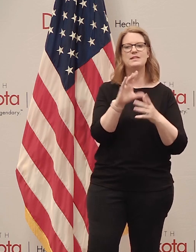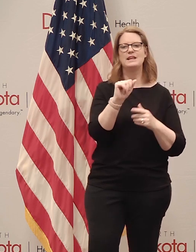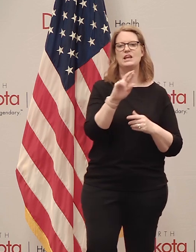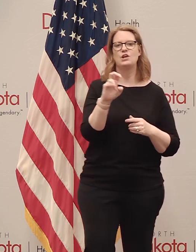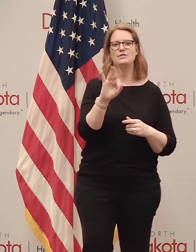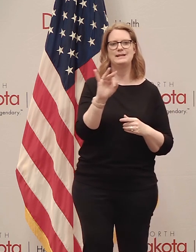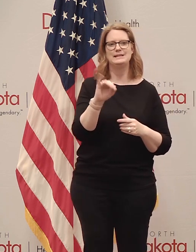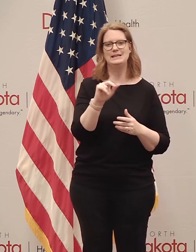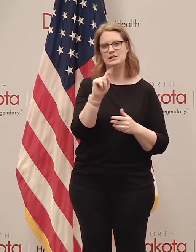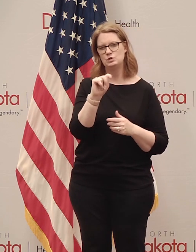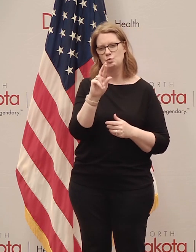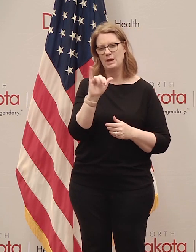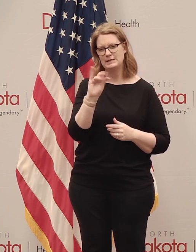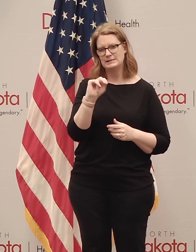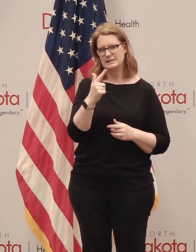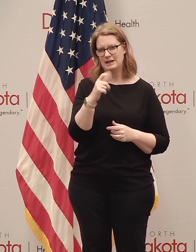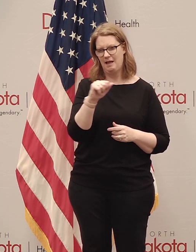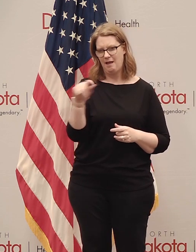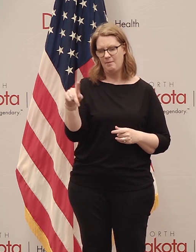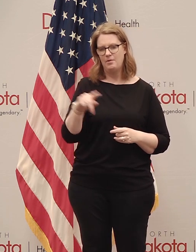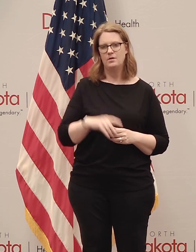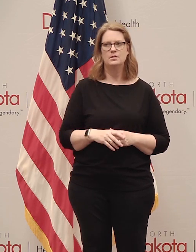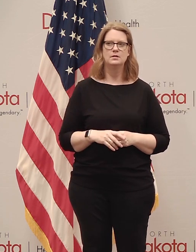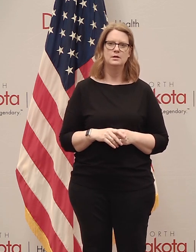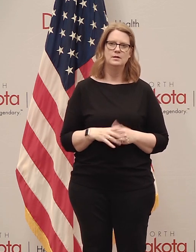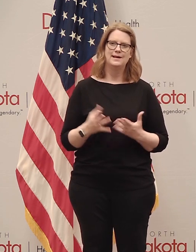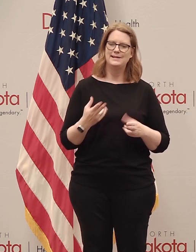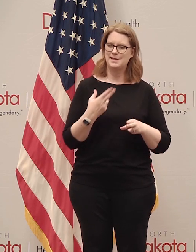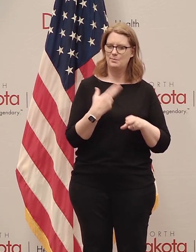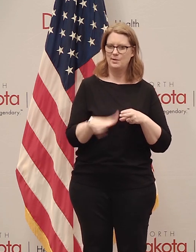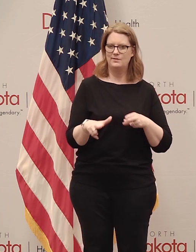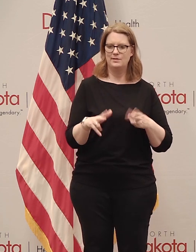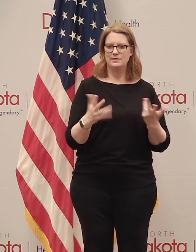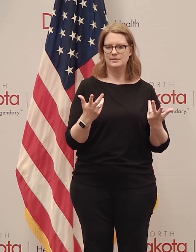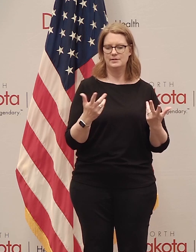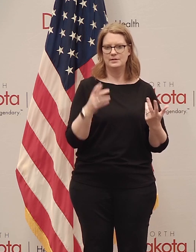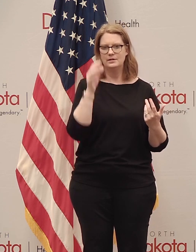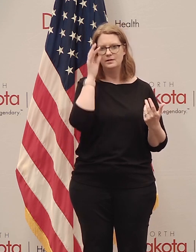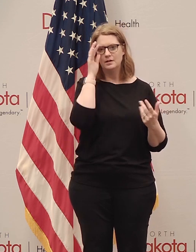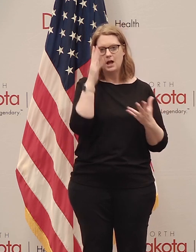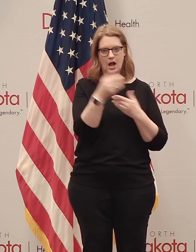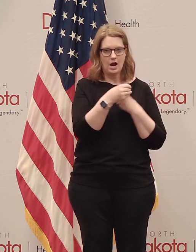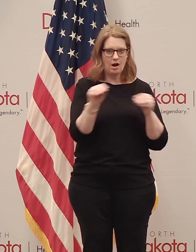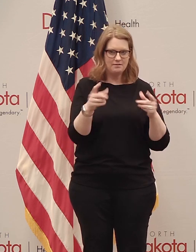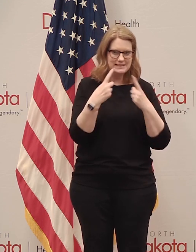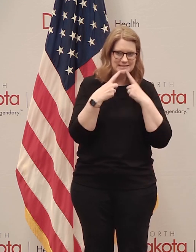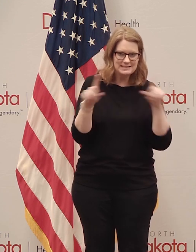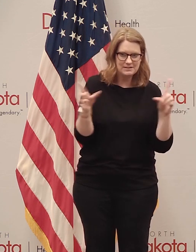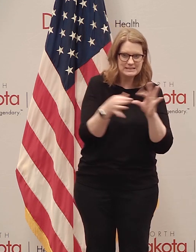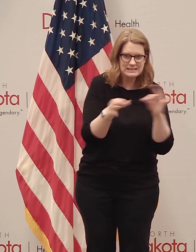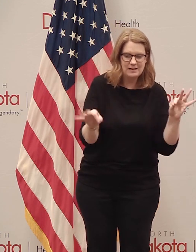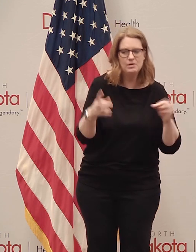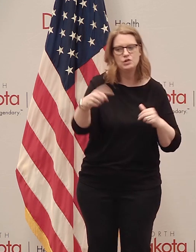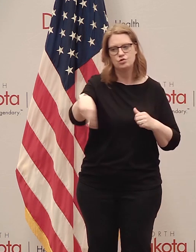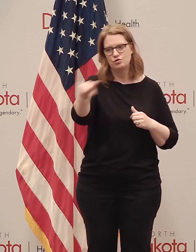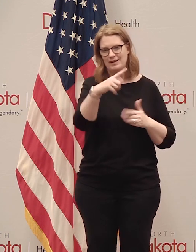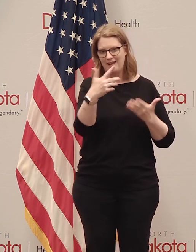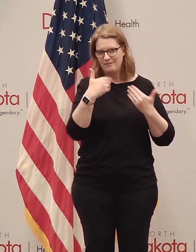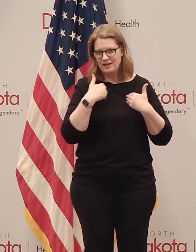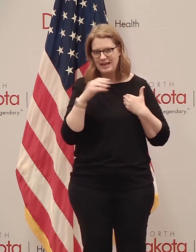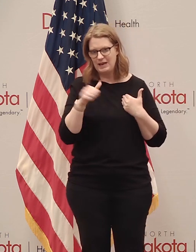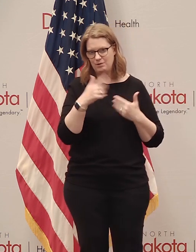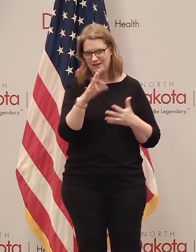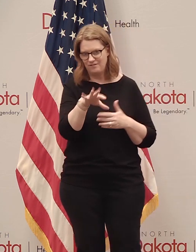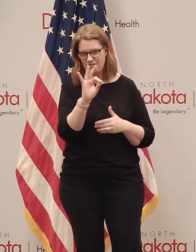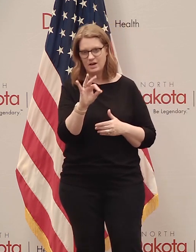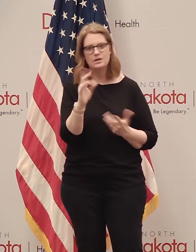app. I say briefly, because our statement put out, our office put out a statement on this, which you should all have received, and anyone can find